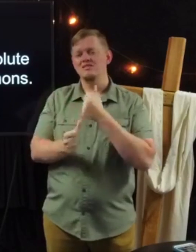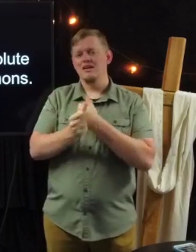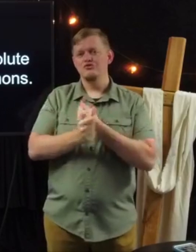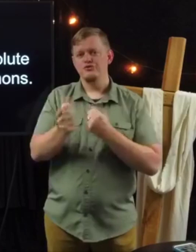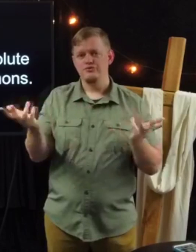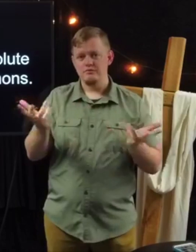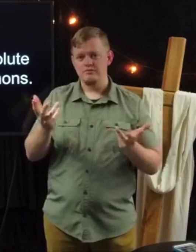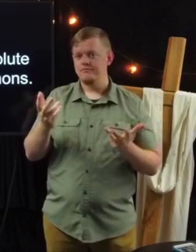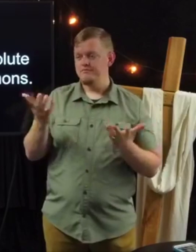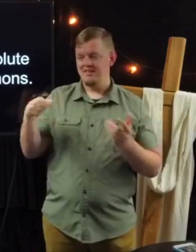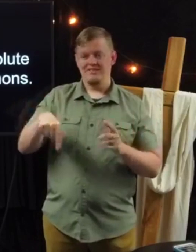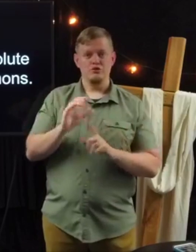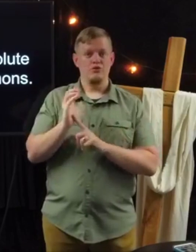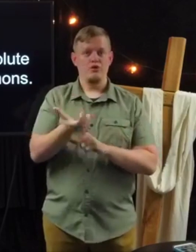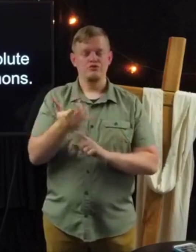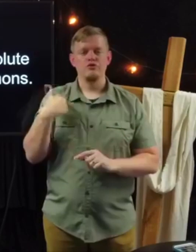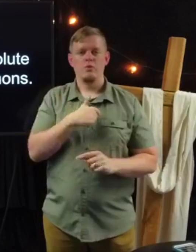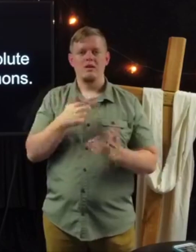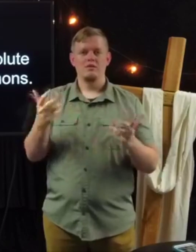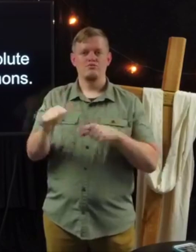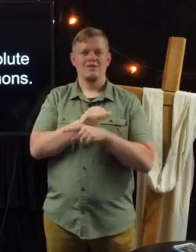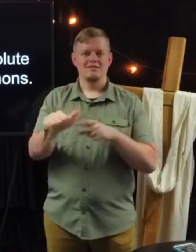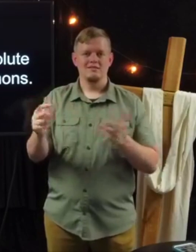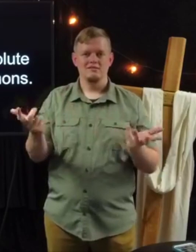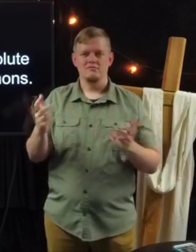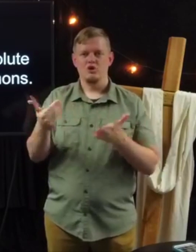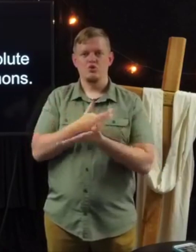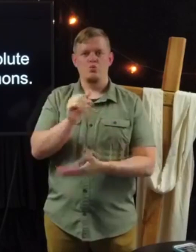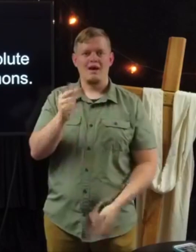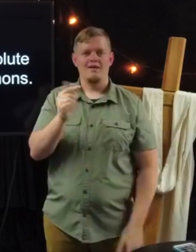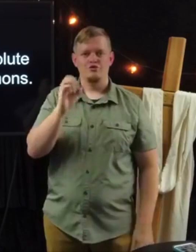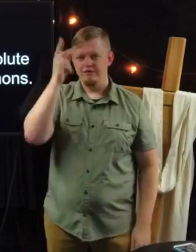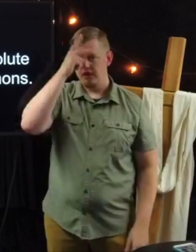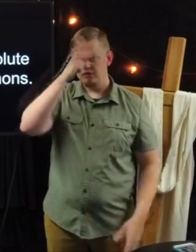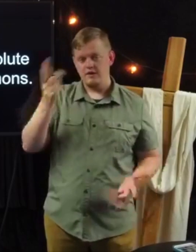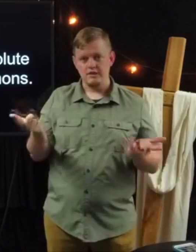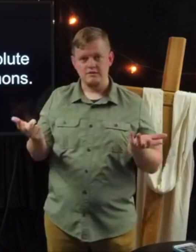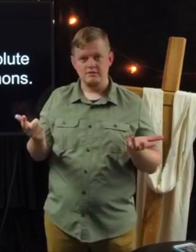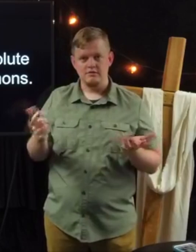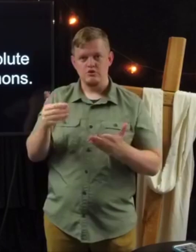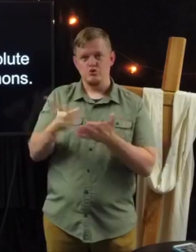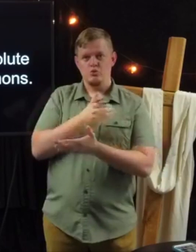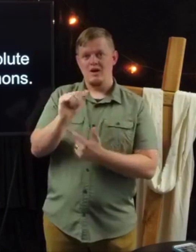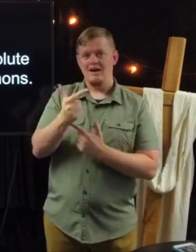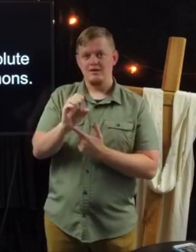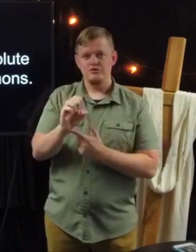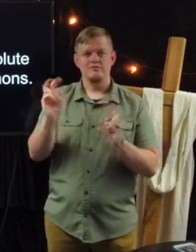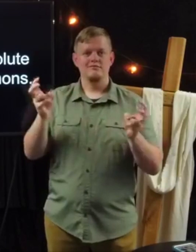way. It's dangerous. In this culture, we practice New Age philosophy. New